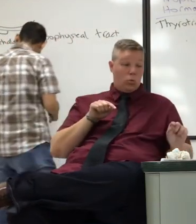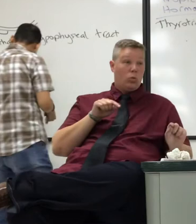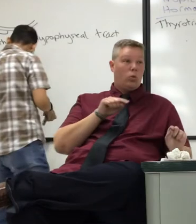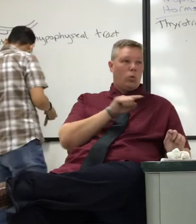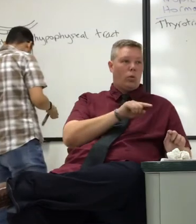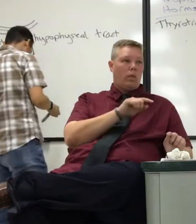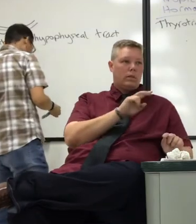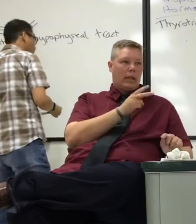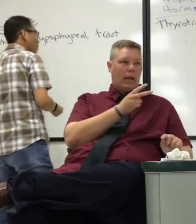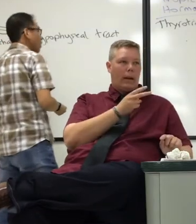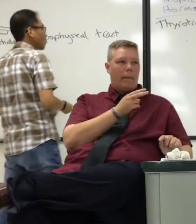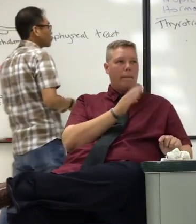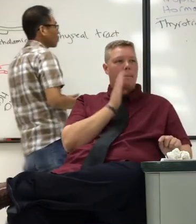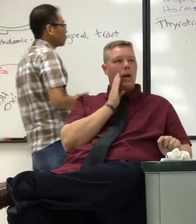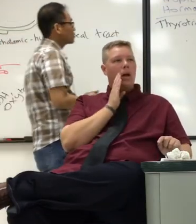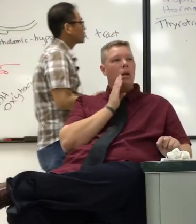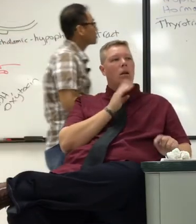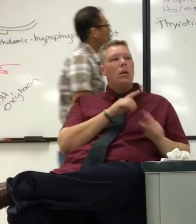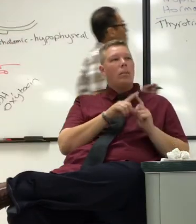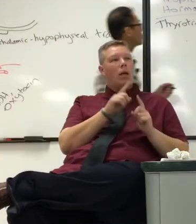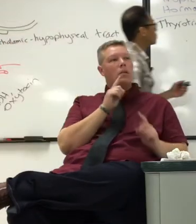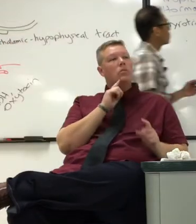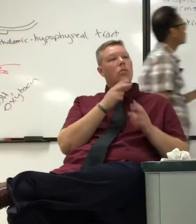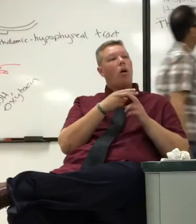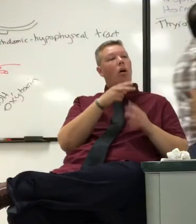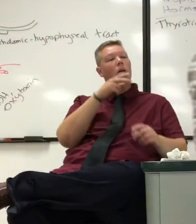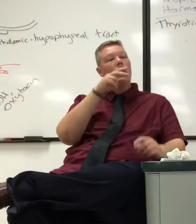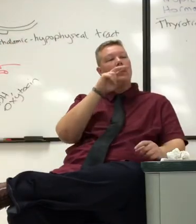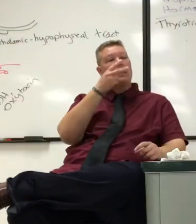sensitive to TRH. They're called thyrotrophs.